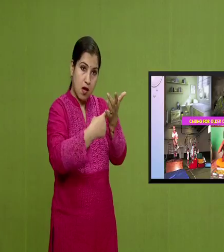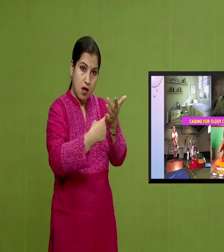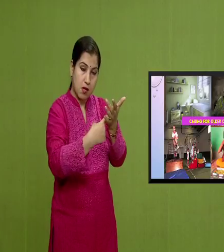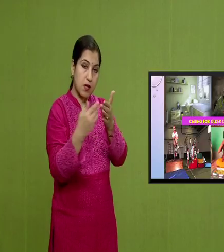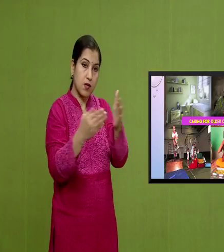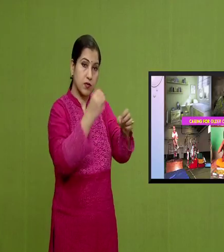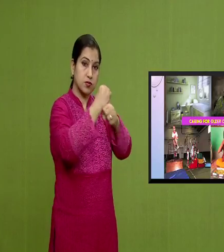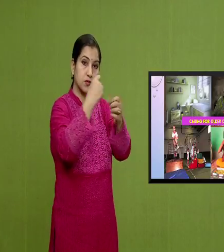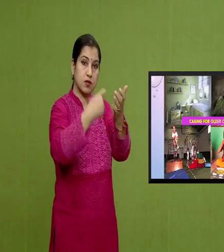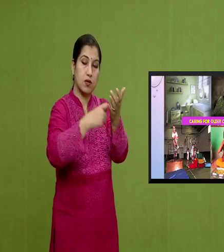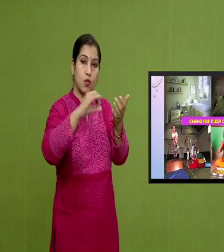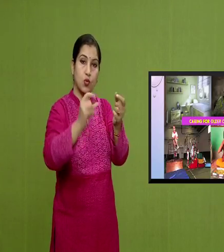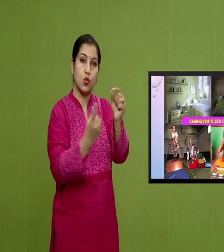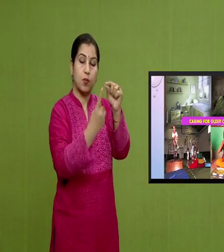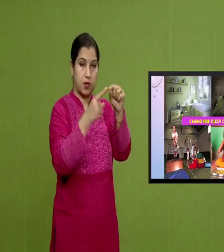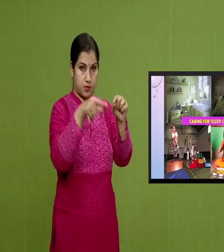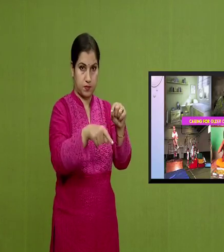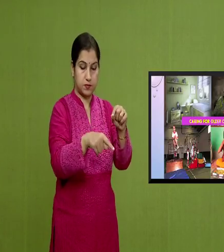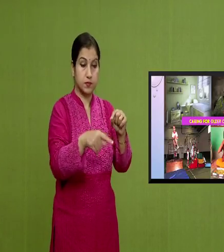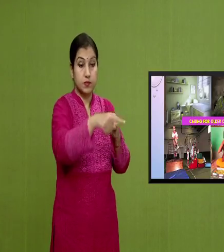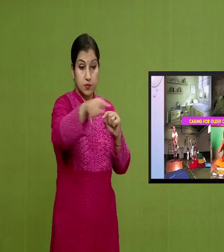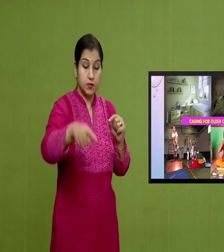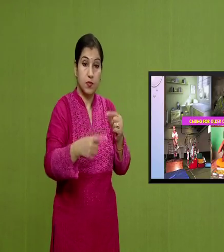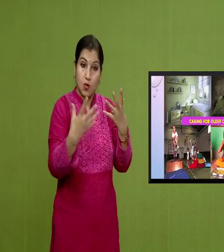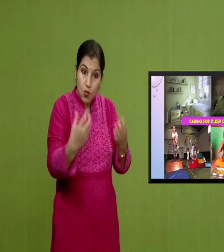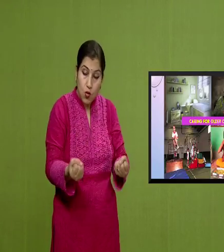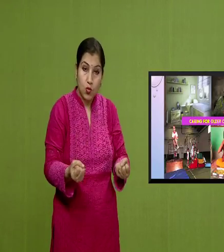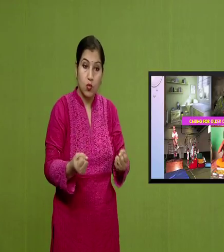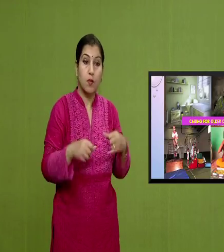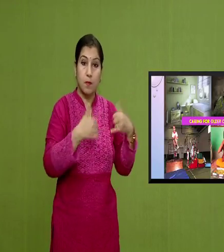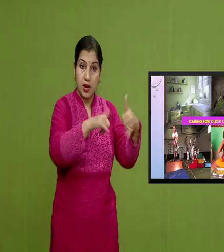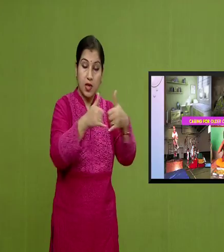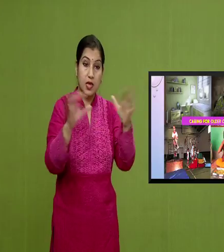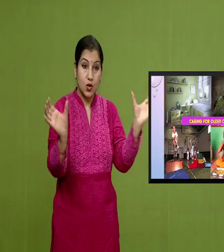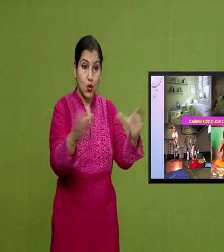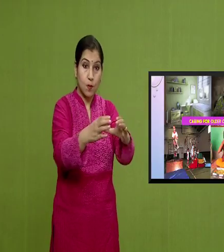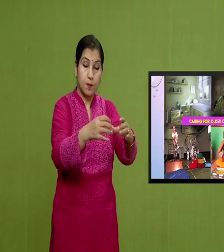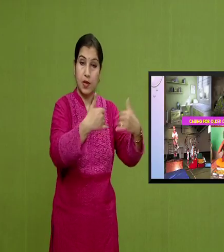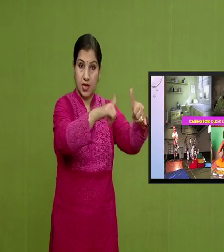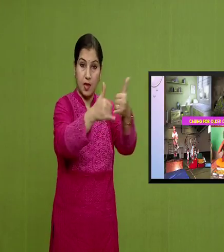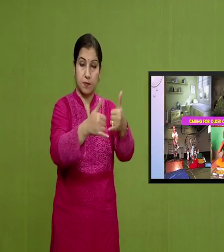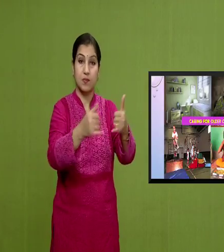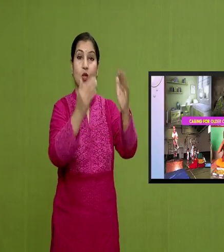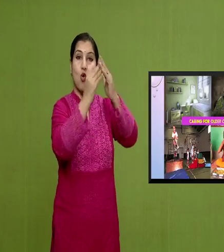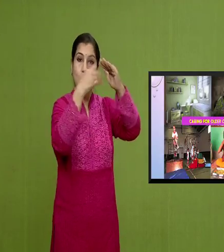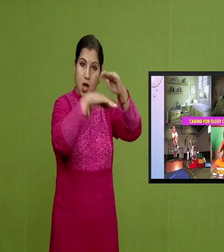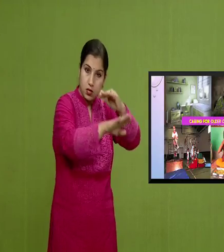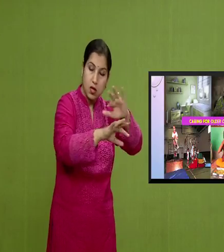They also love to play group games indoor or outdoors.